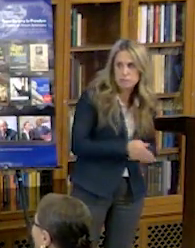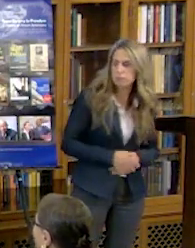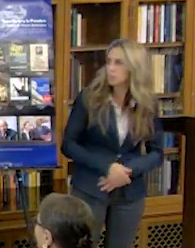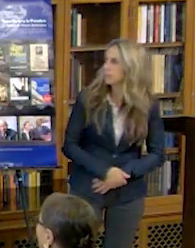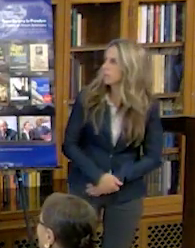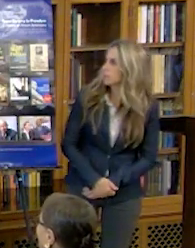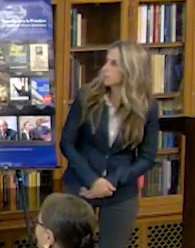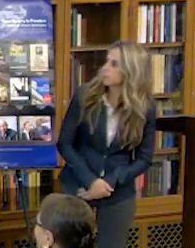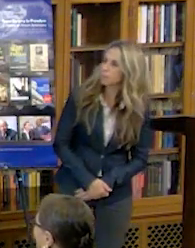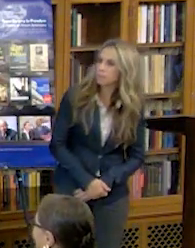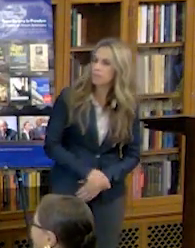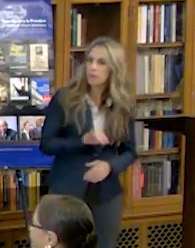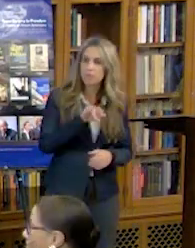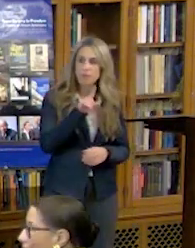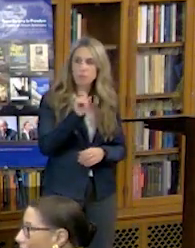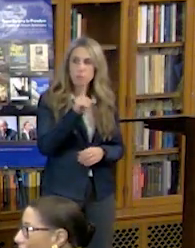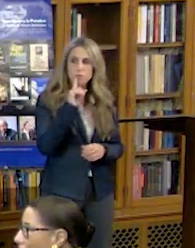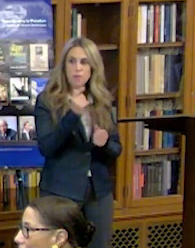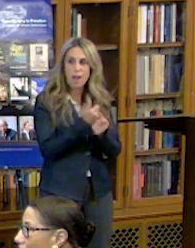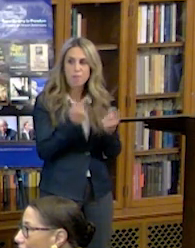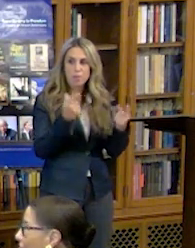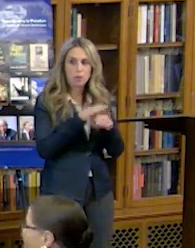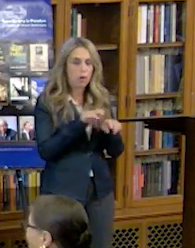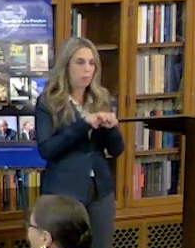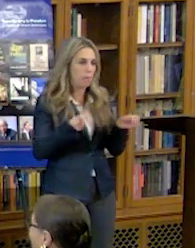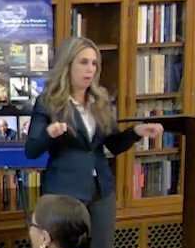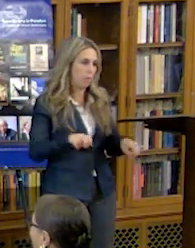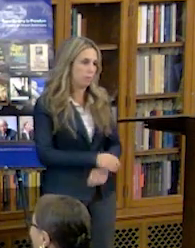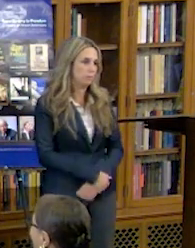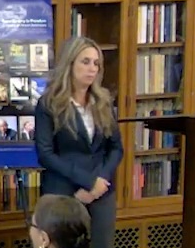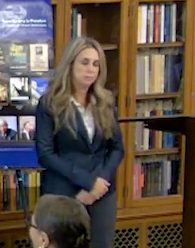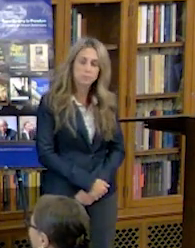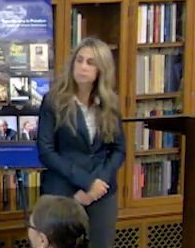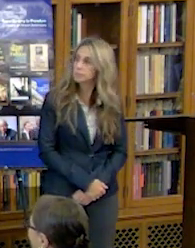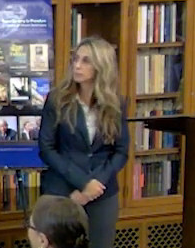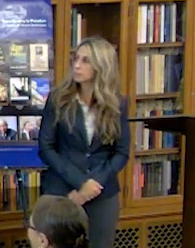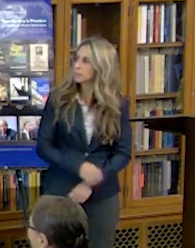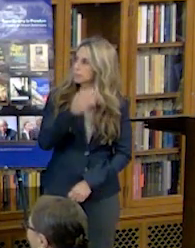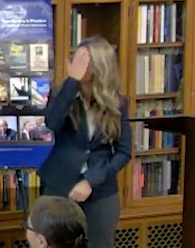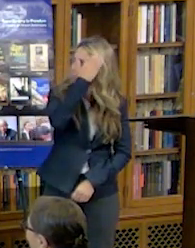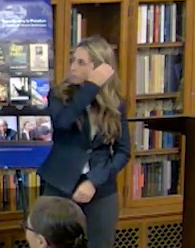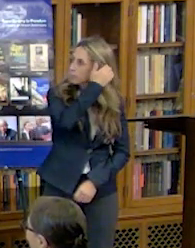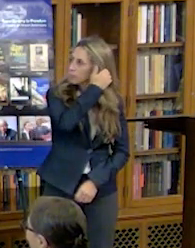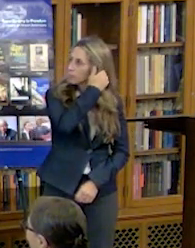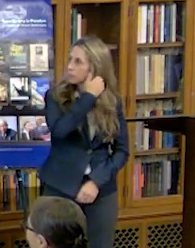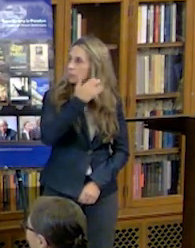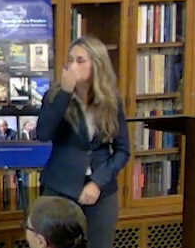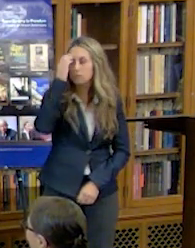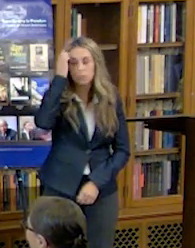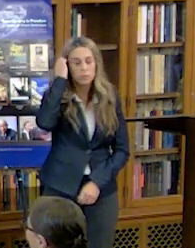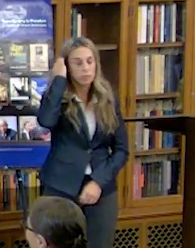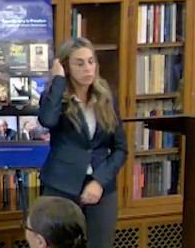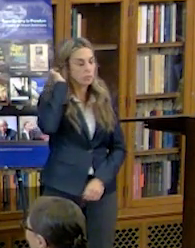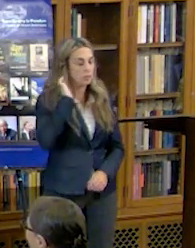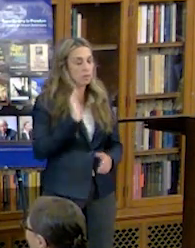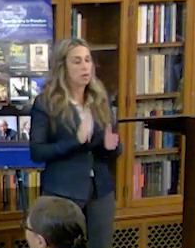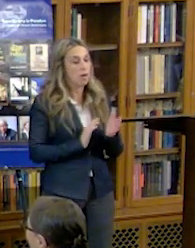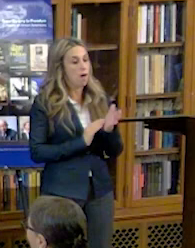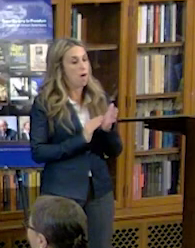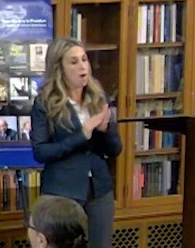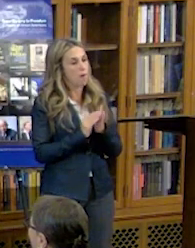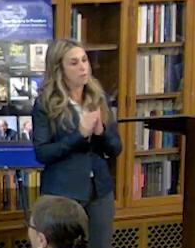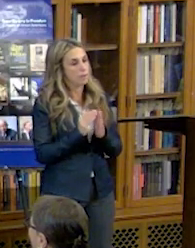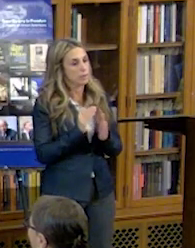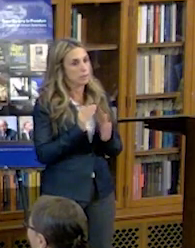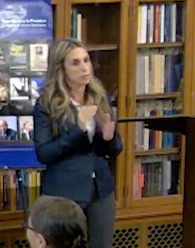space and that's a question for everyone on the panel yeah um there's all there's there's often times a